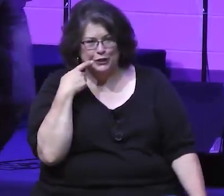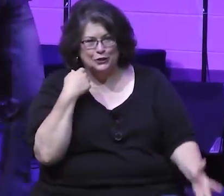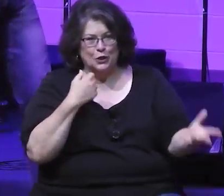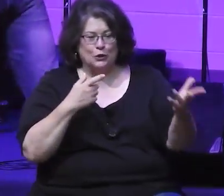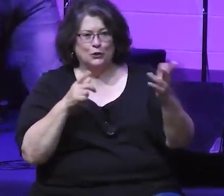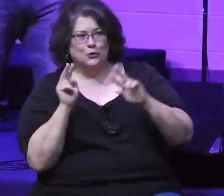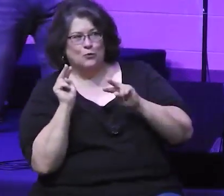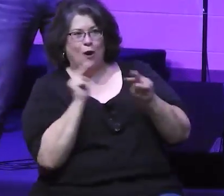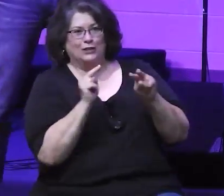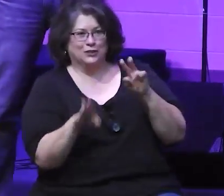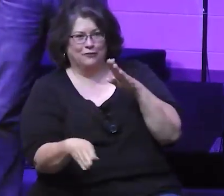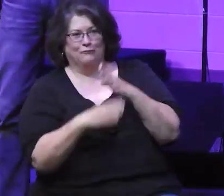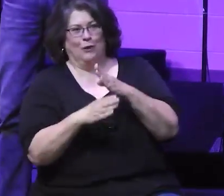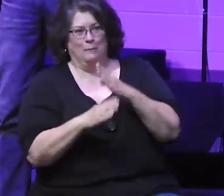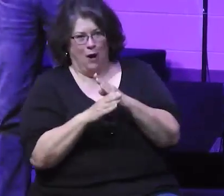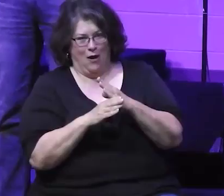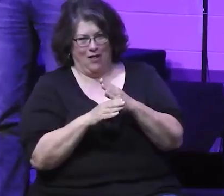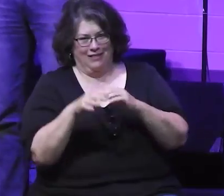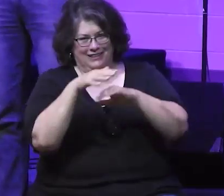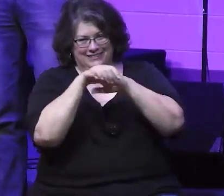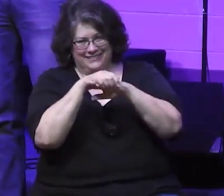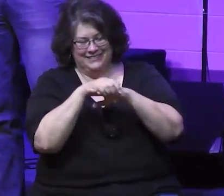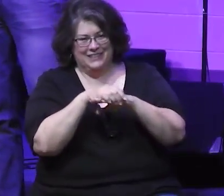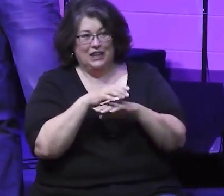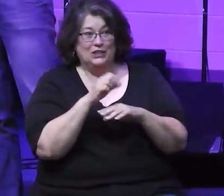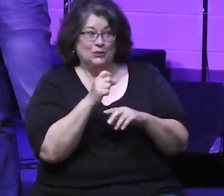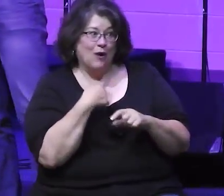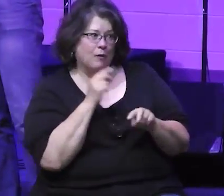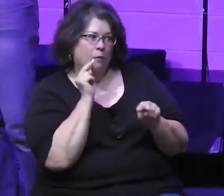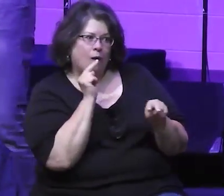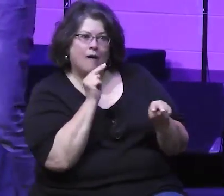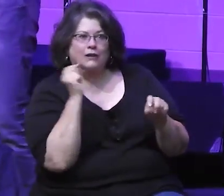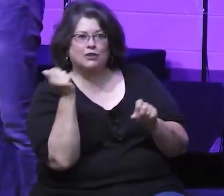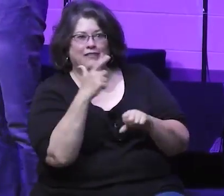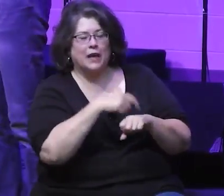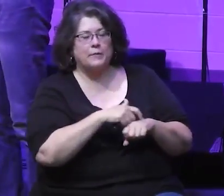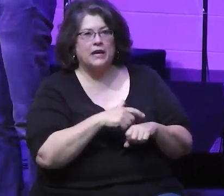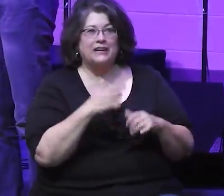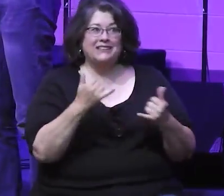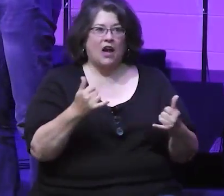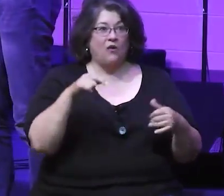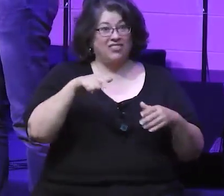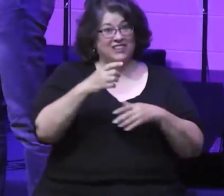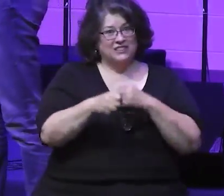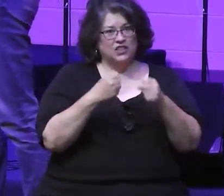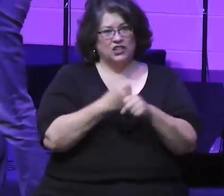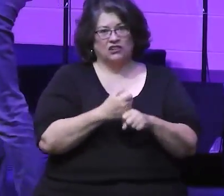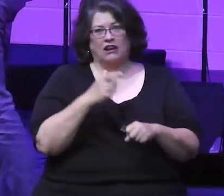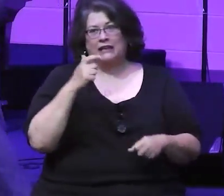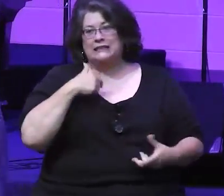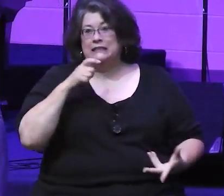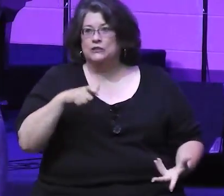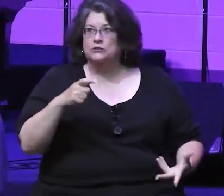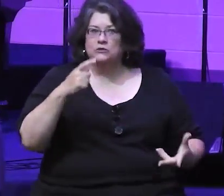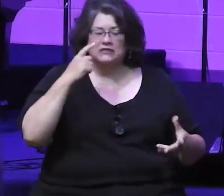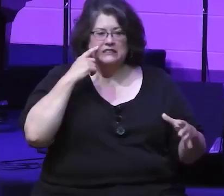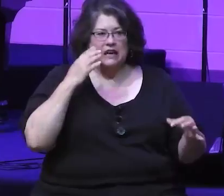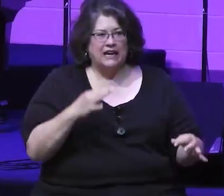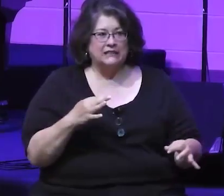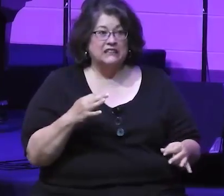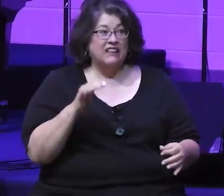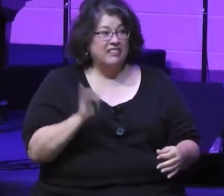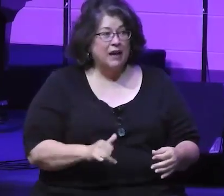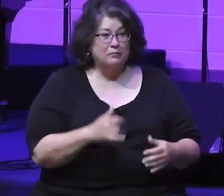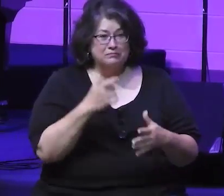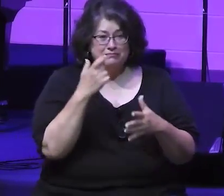game that Liverpool played. And this year I've got to make decisions about what to do about that $100 a month